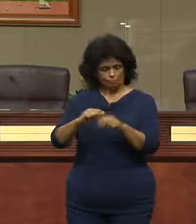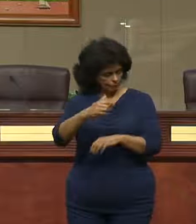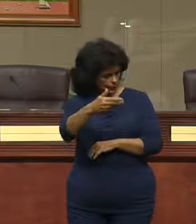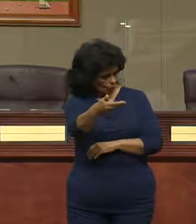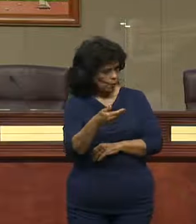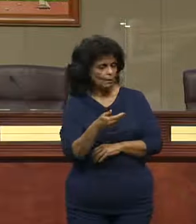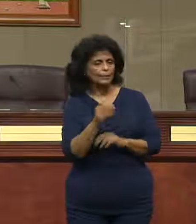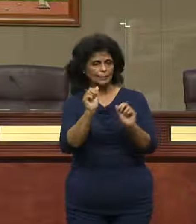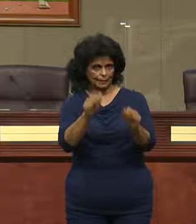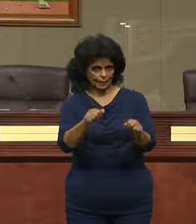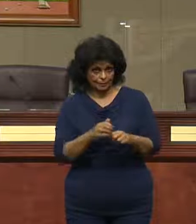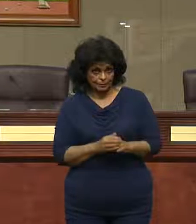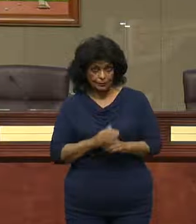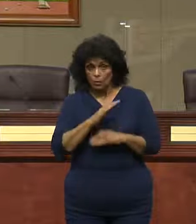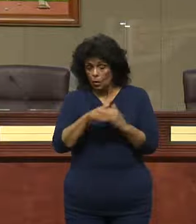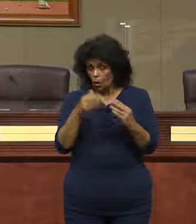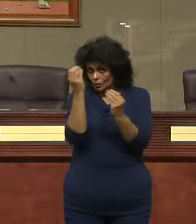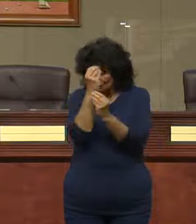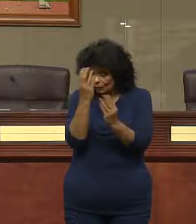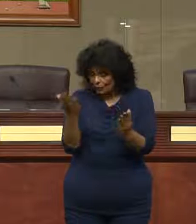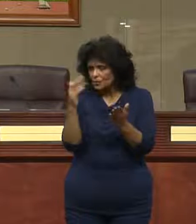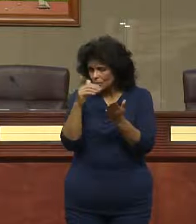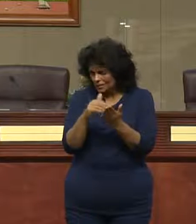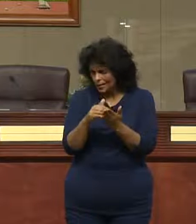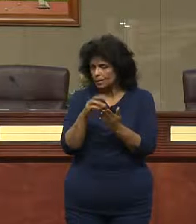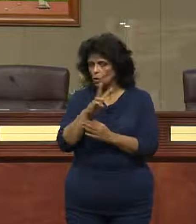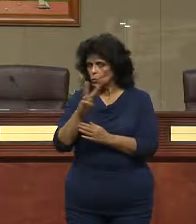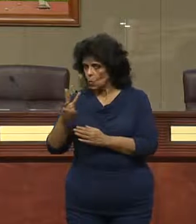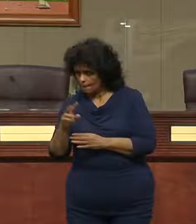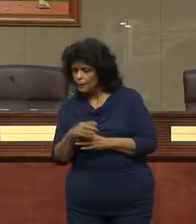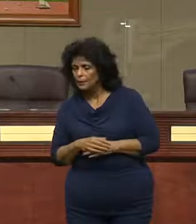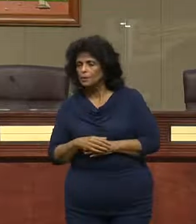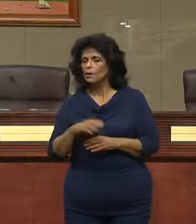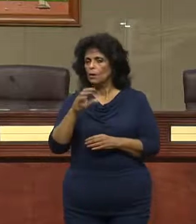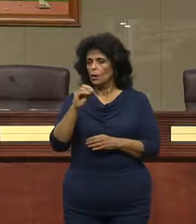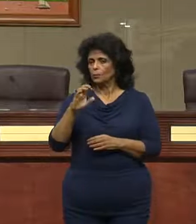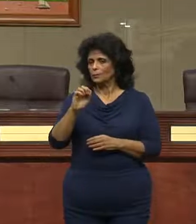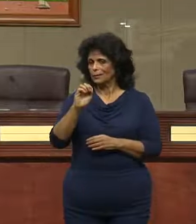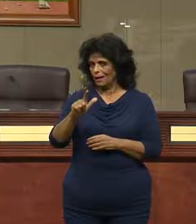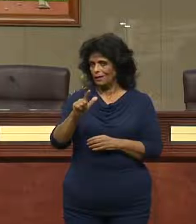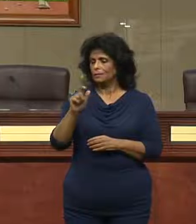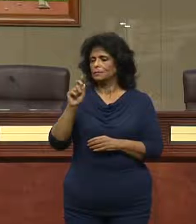information is available, again, on the website at